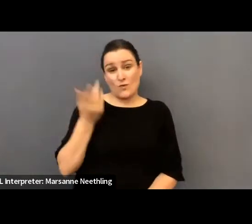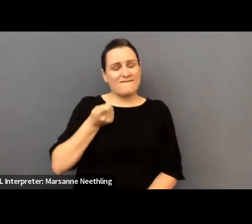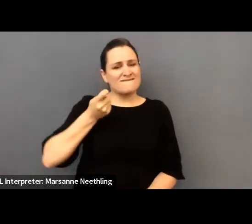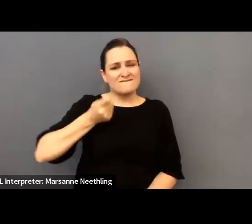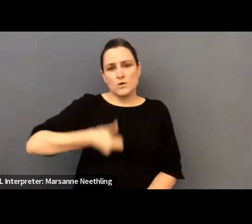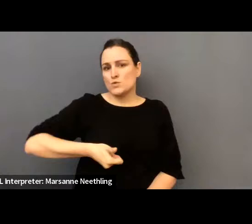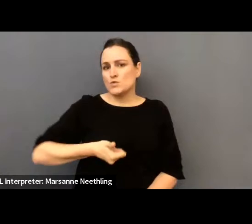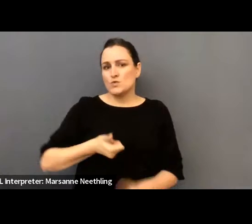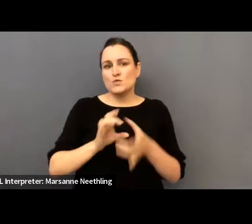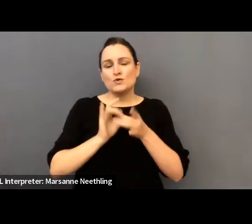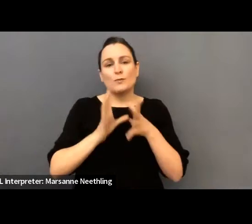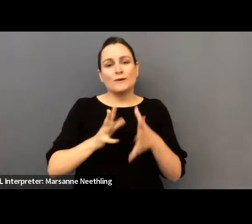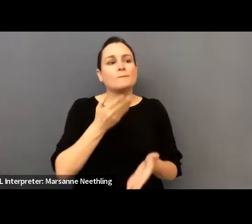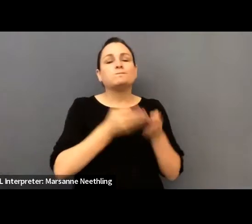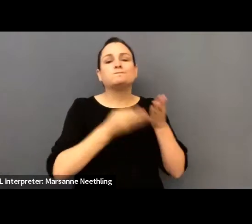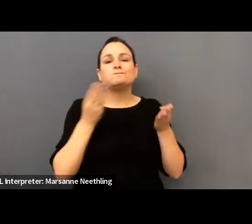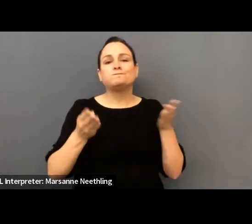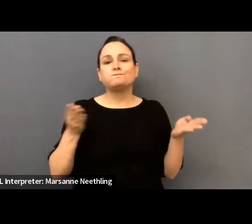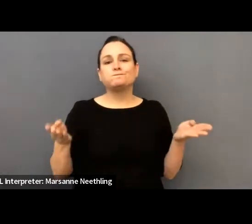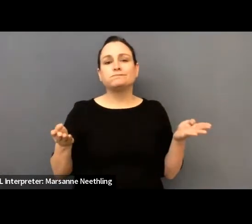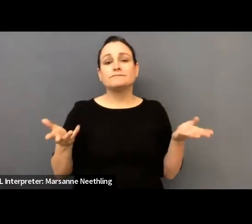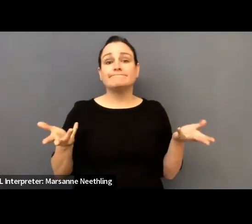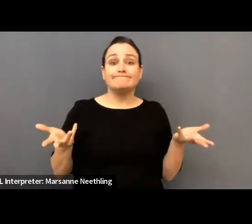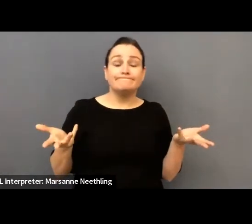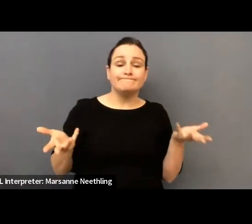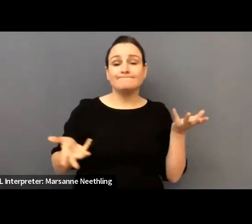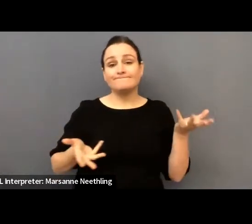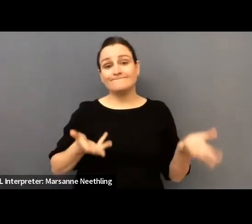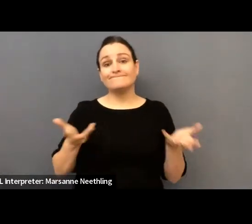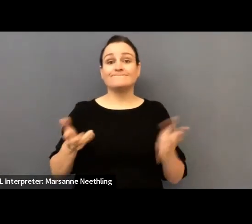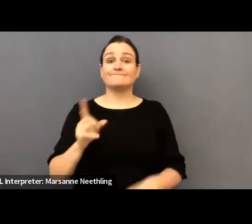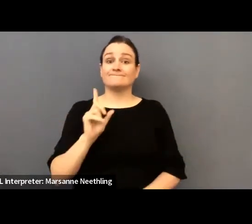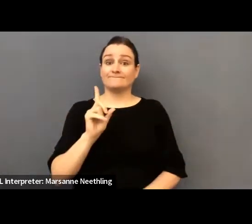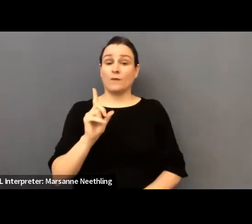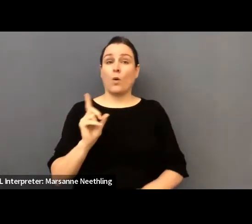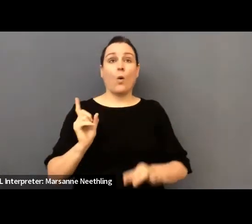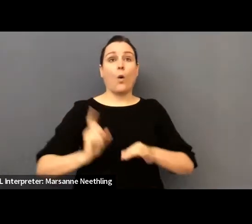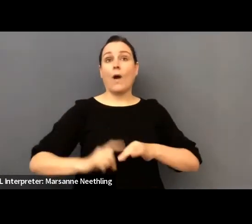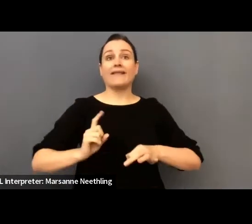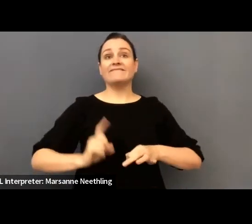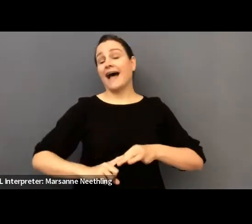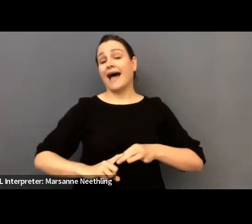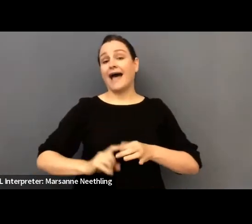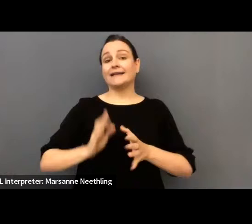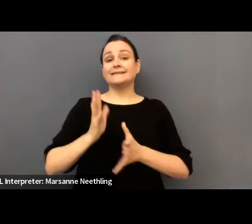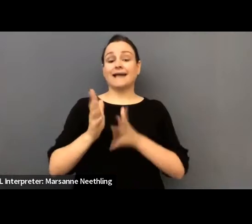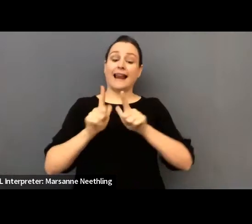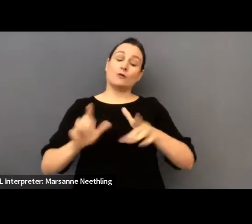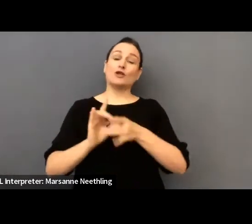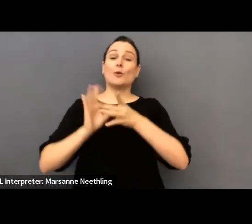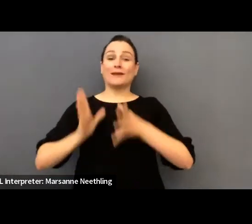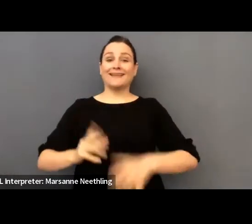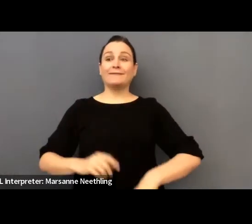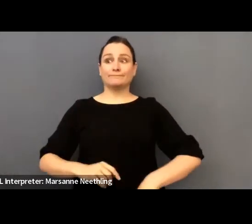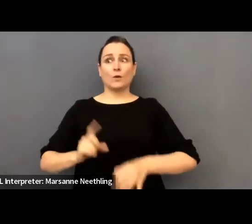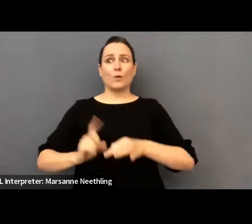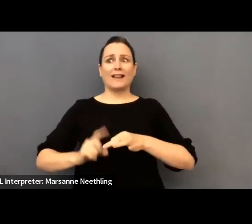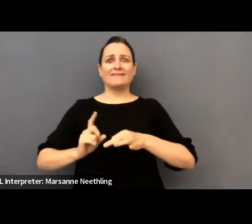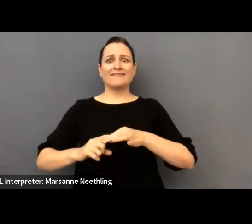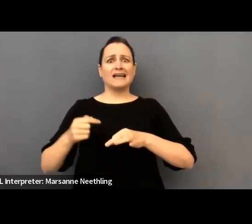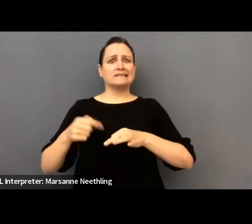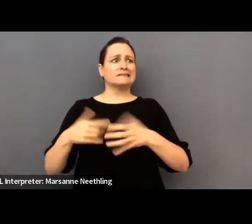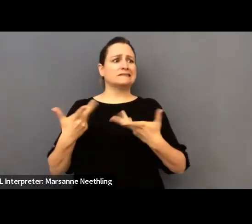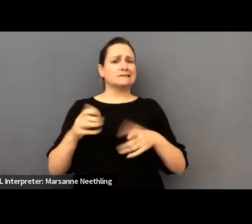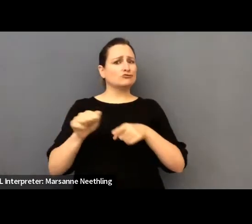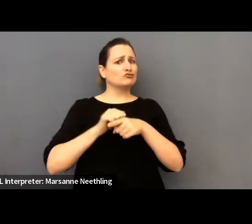the skill. And then if we talk about qualified sign language interpreters, where are sign language interpreters trained? There's only a few institutions